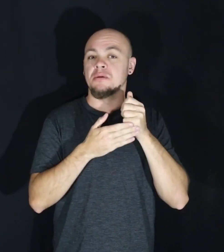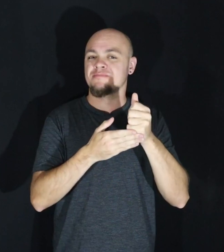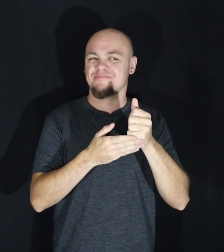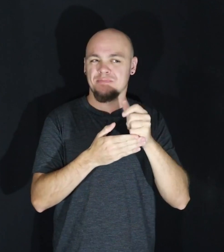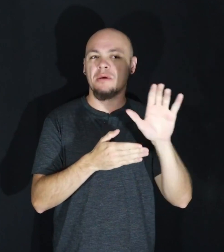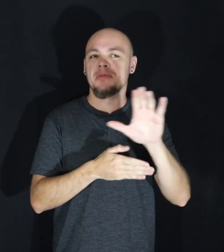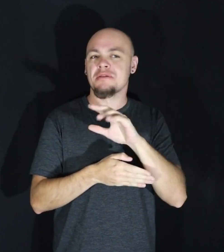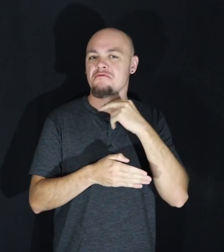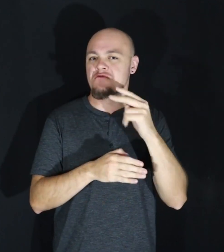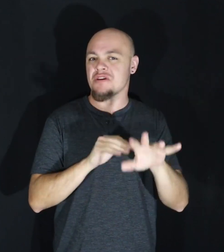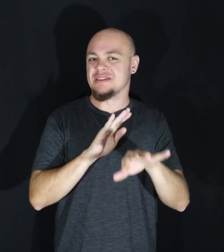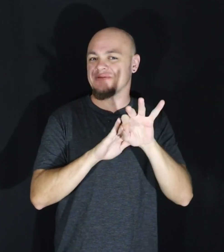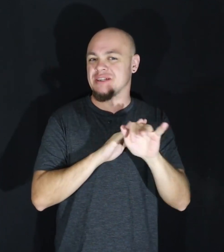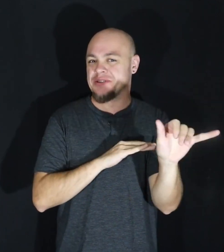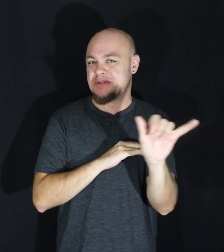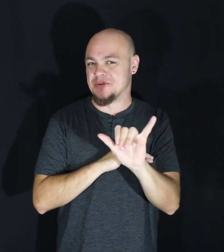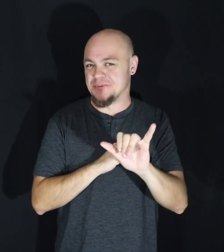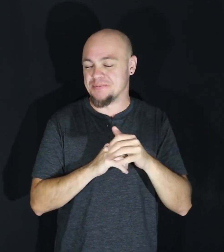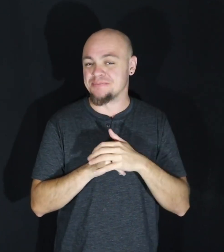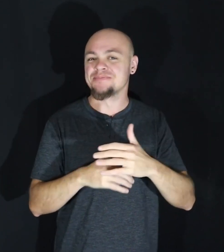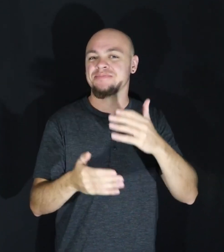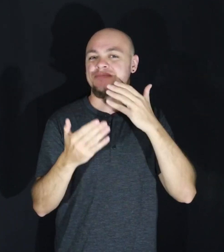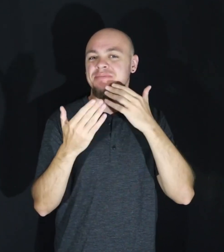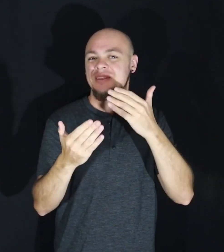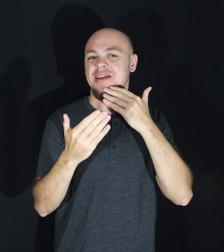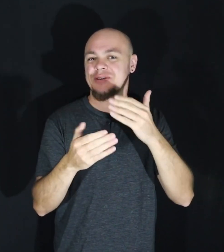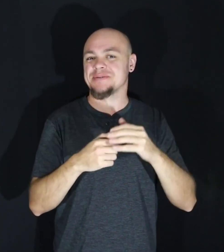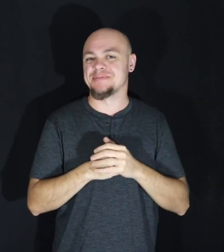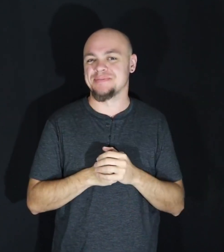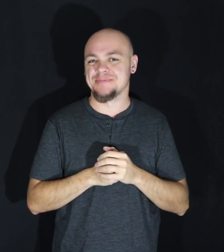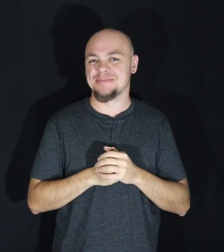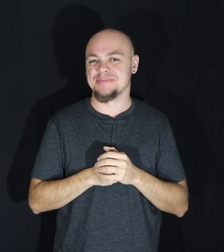theirs. Thank you.